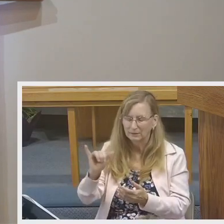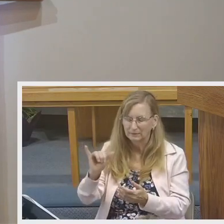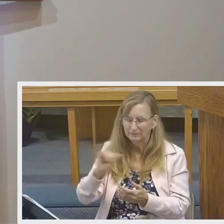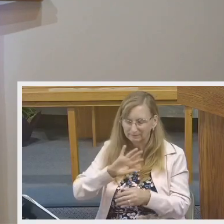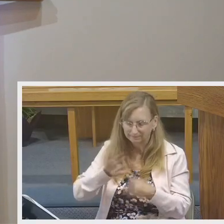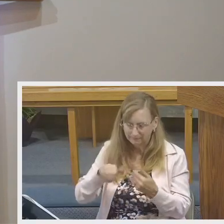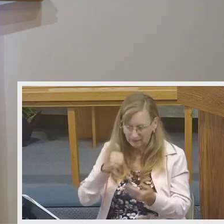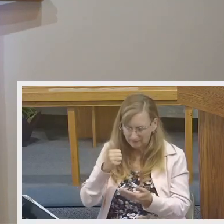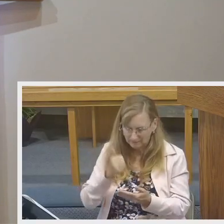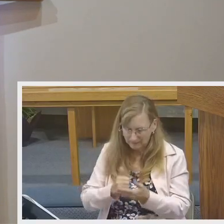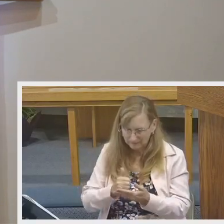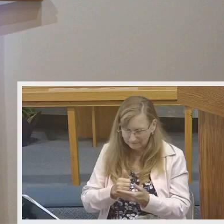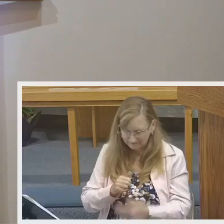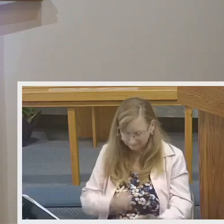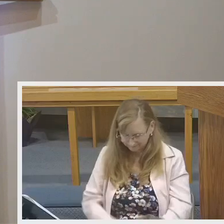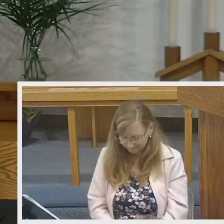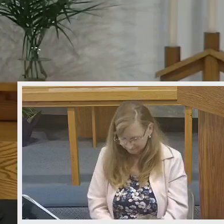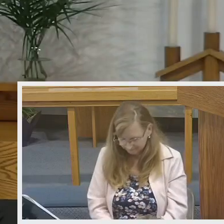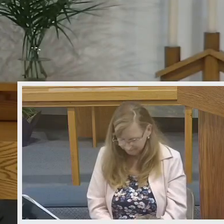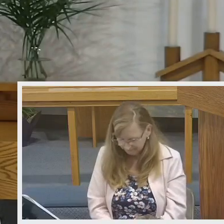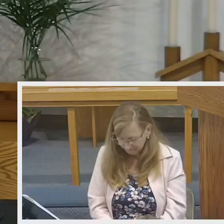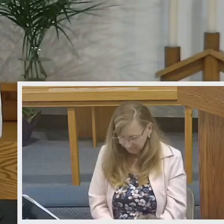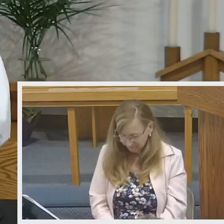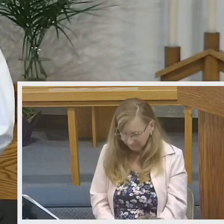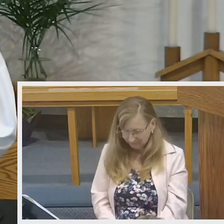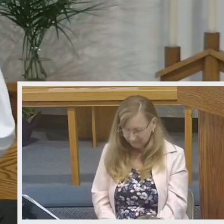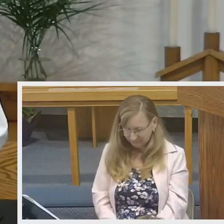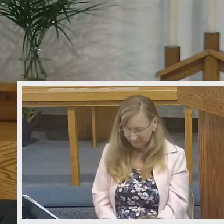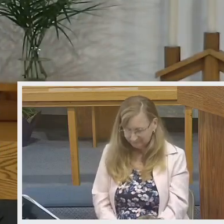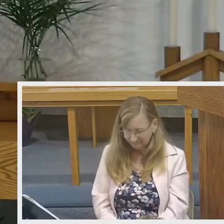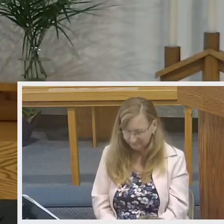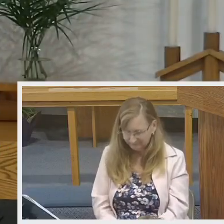and ever. Amen.